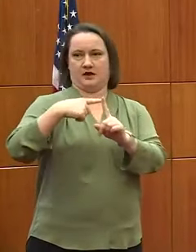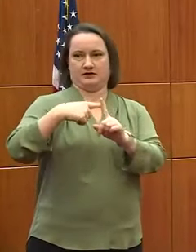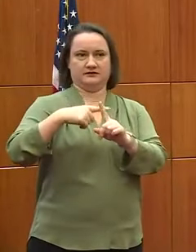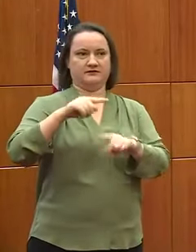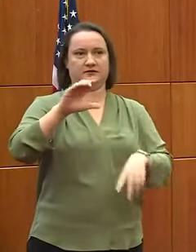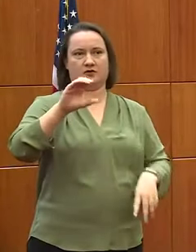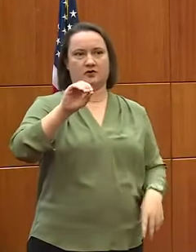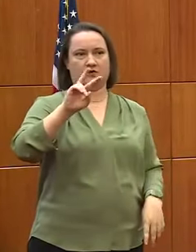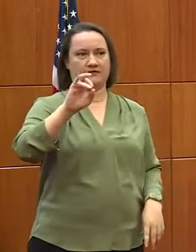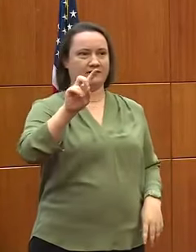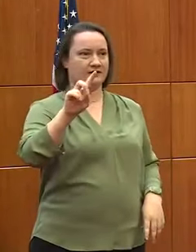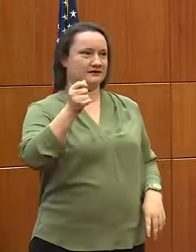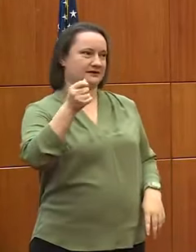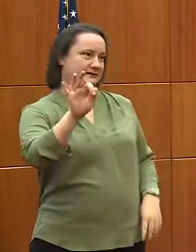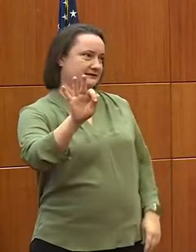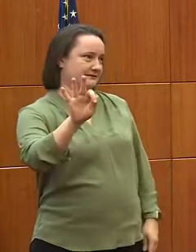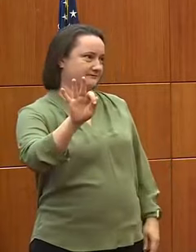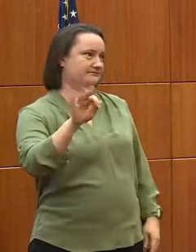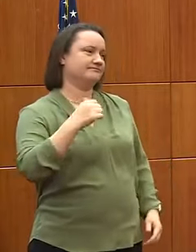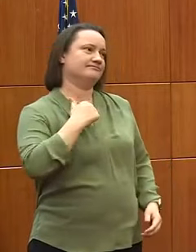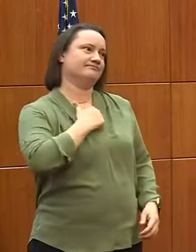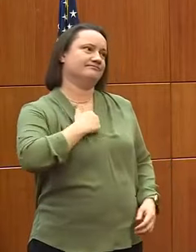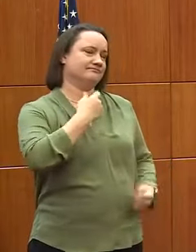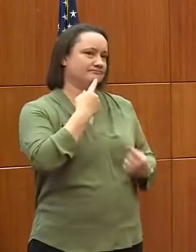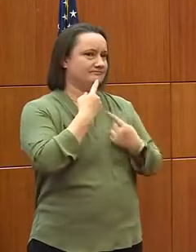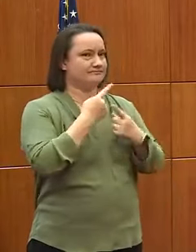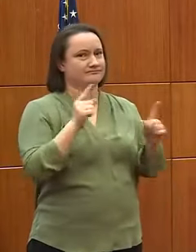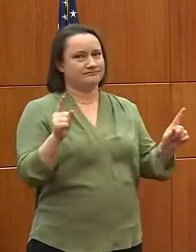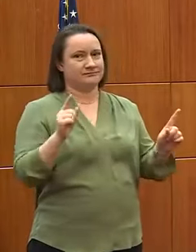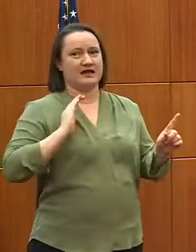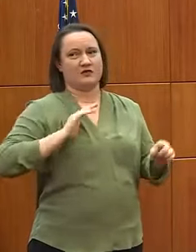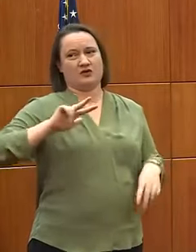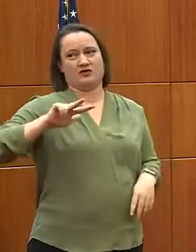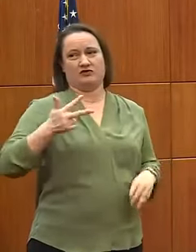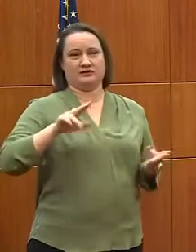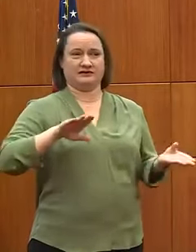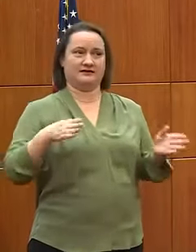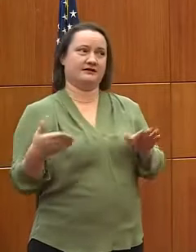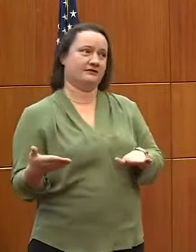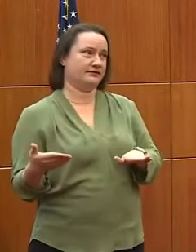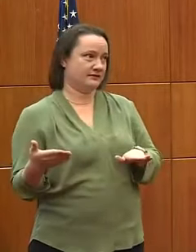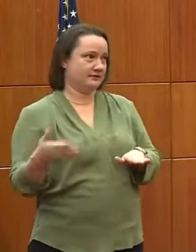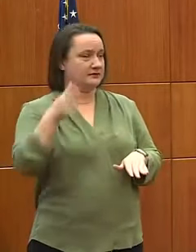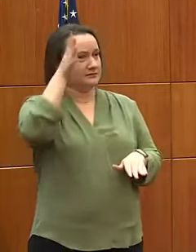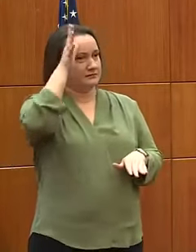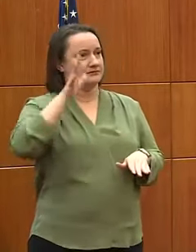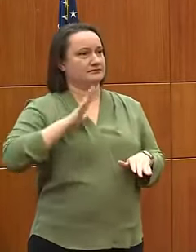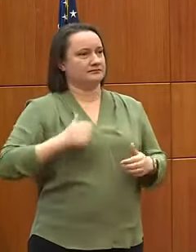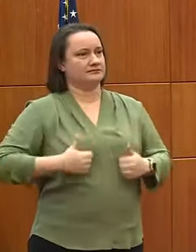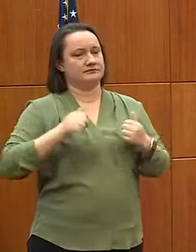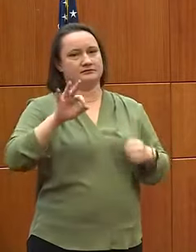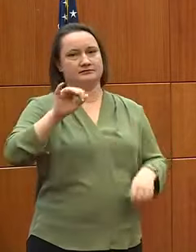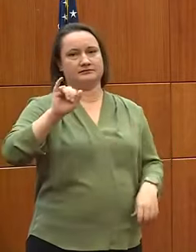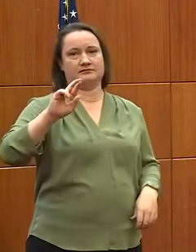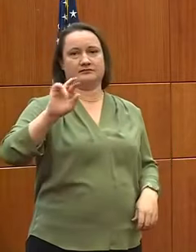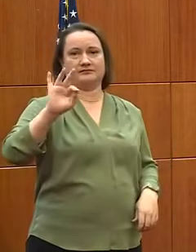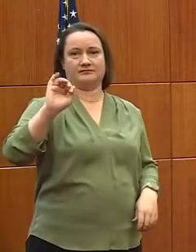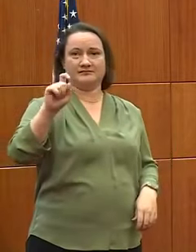COVID-19. And I'm sorry to report we have had our third death, a man in Fairfax who was in his